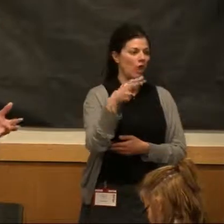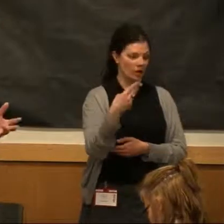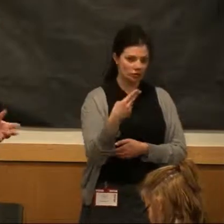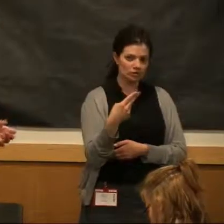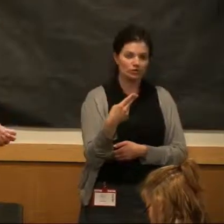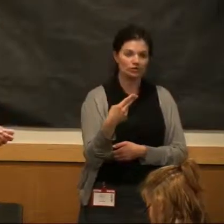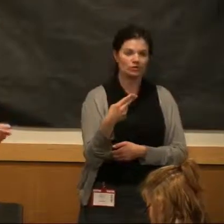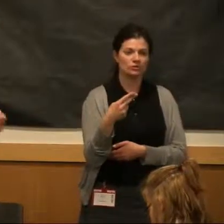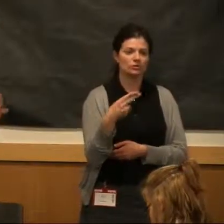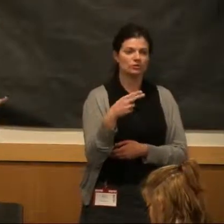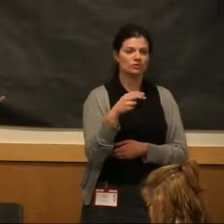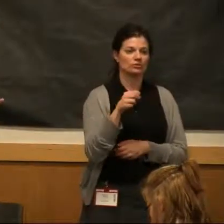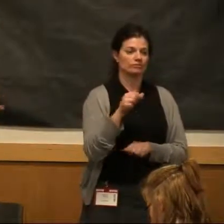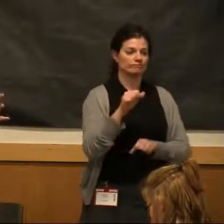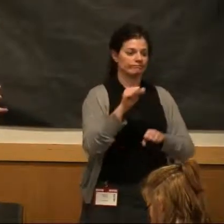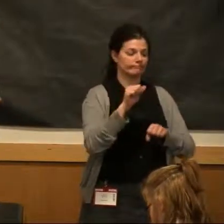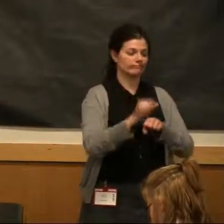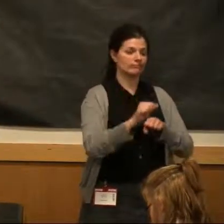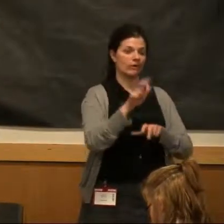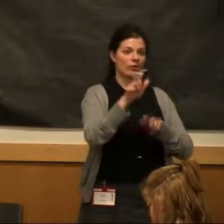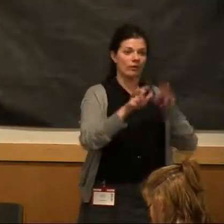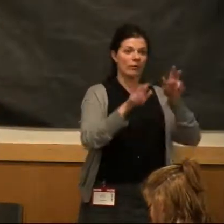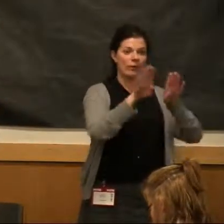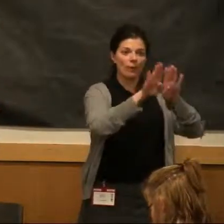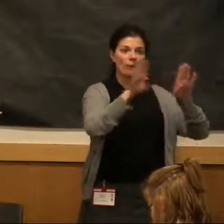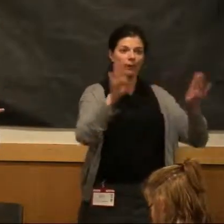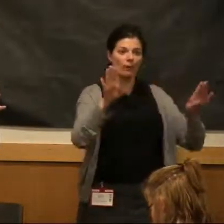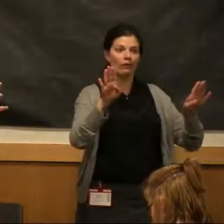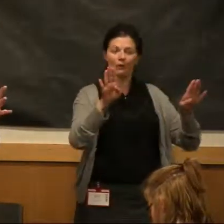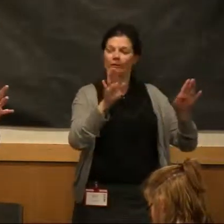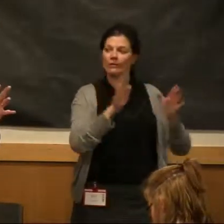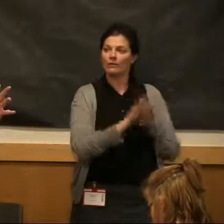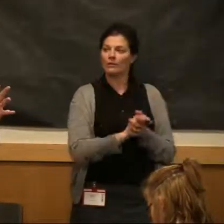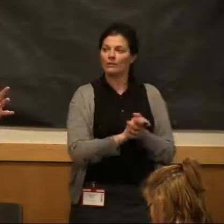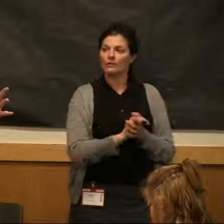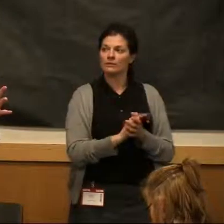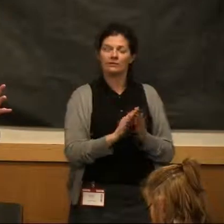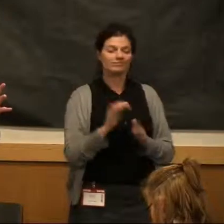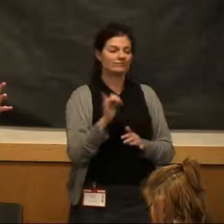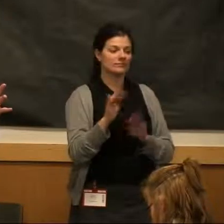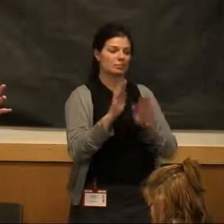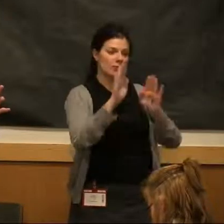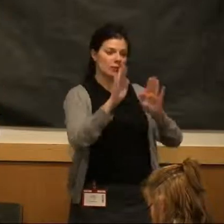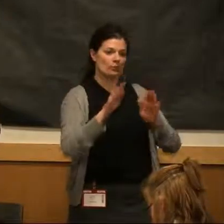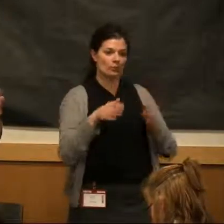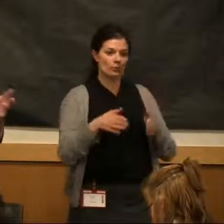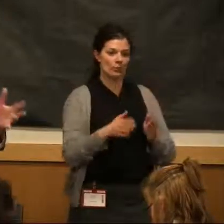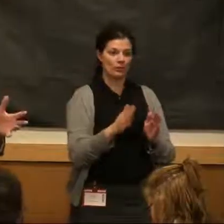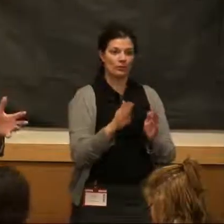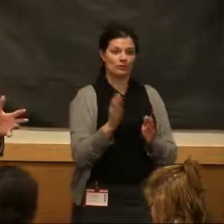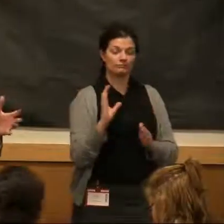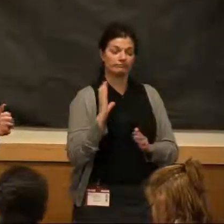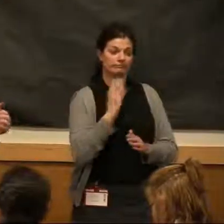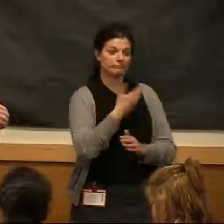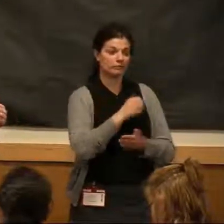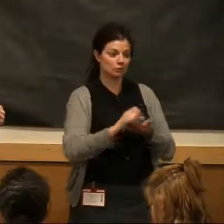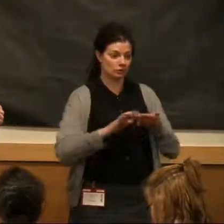we have a climbing wall. And not only is this a great way for our students to stay